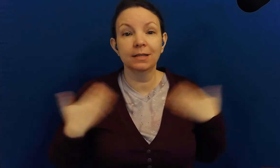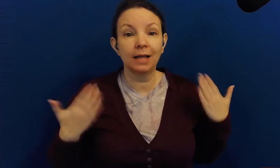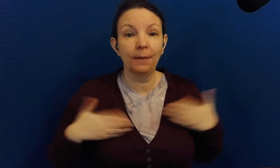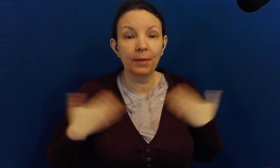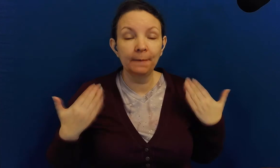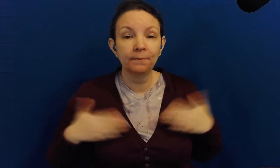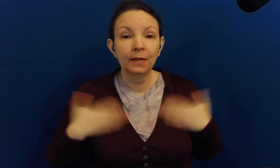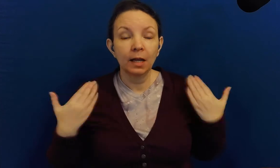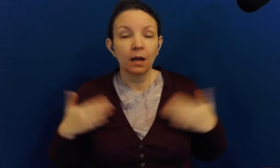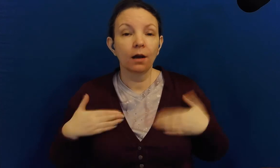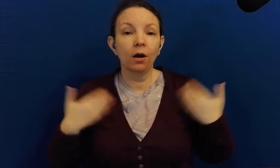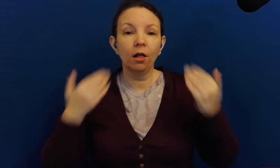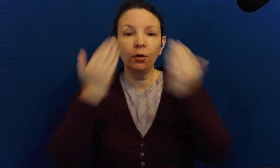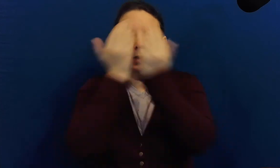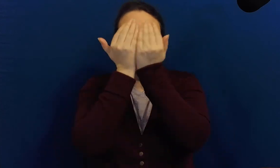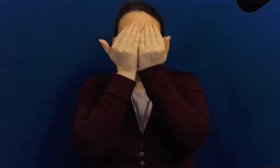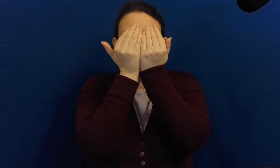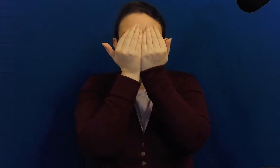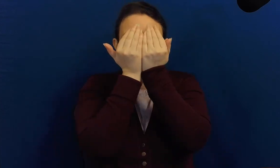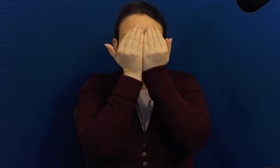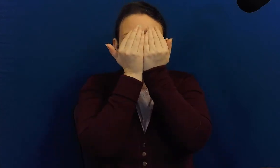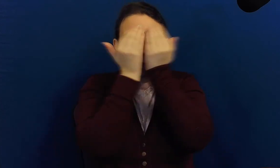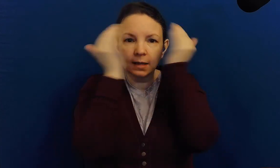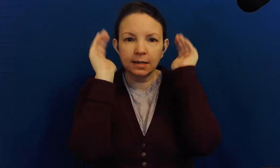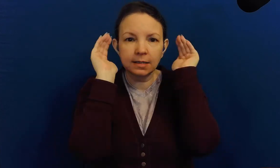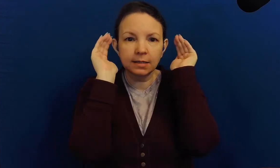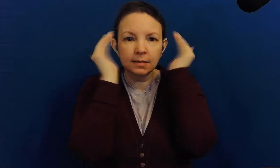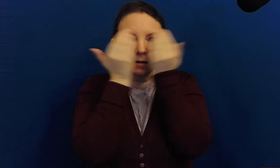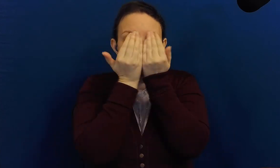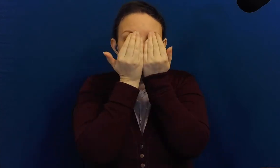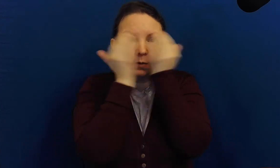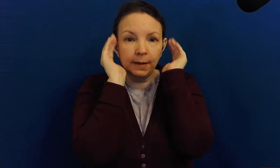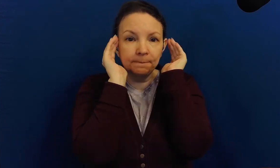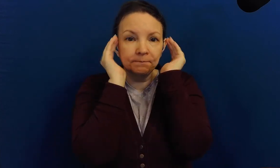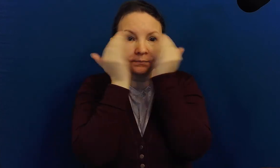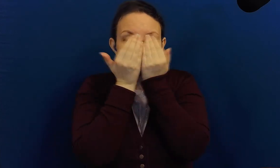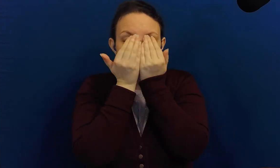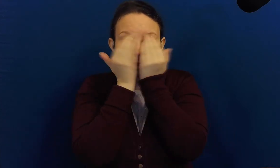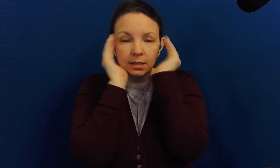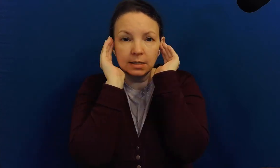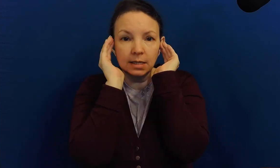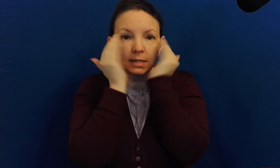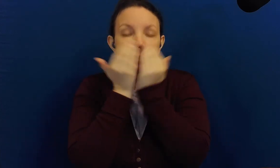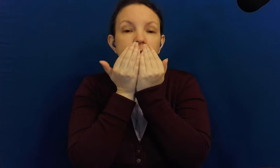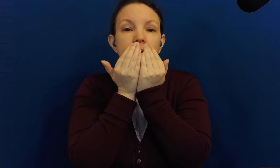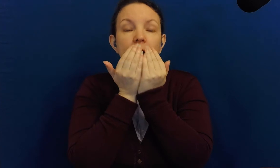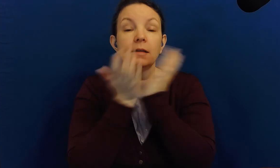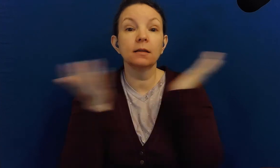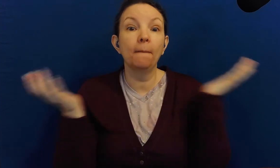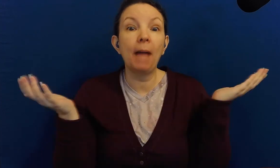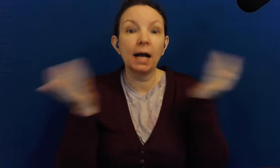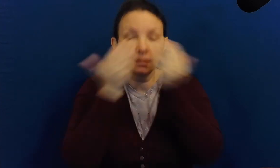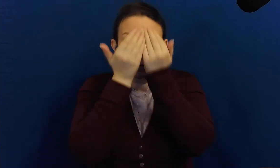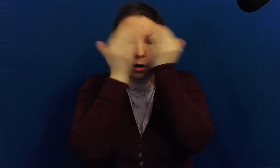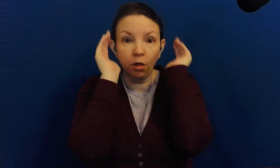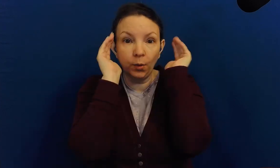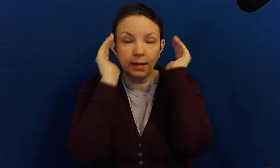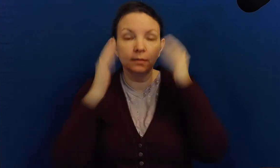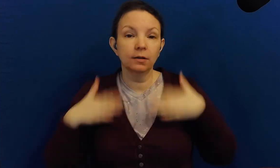happy. On Halloween is, I'm going to take this, Halloween. I'm going to see this, a mask, so Halloween.